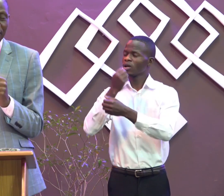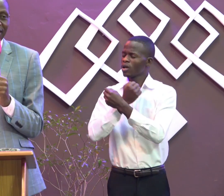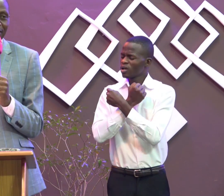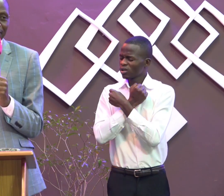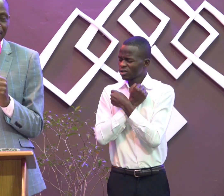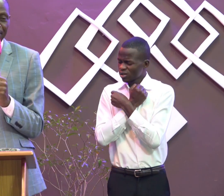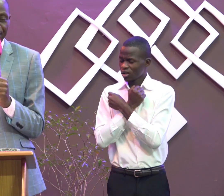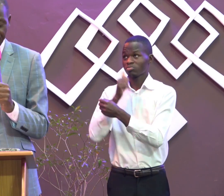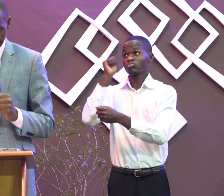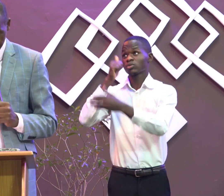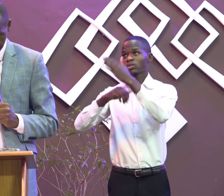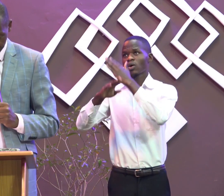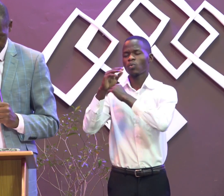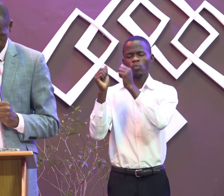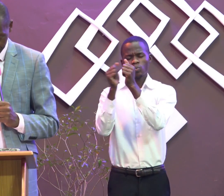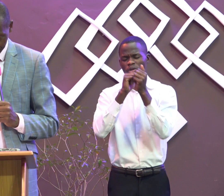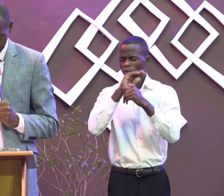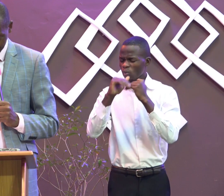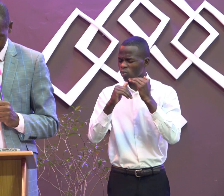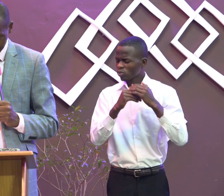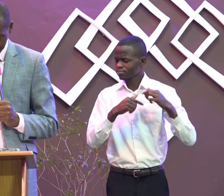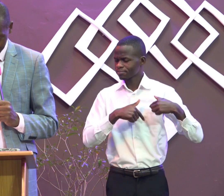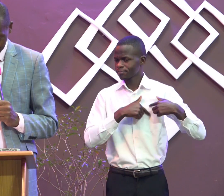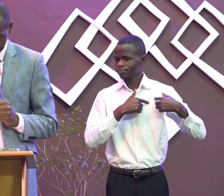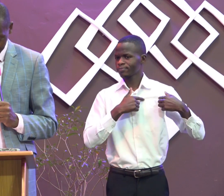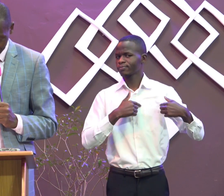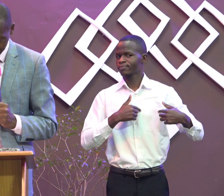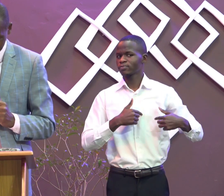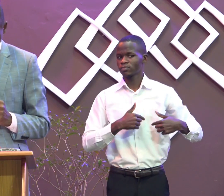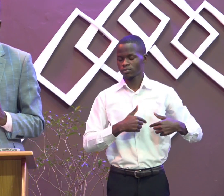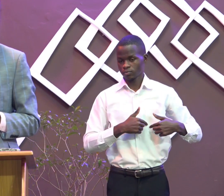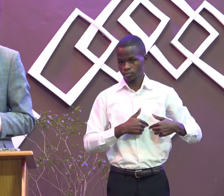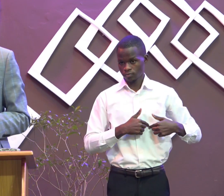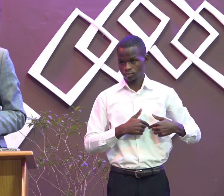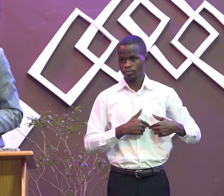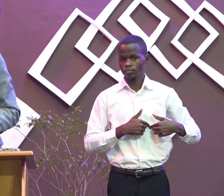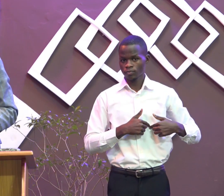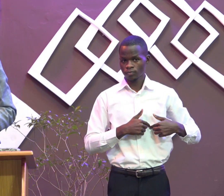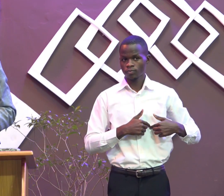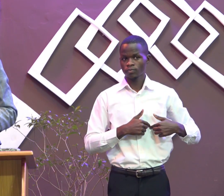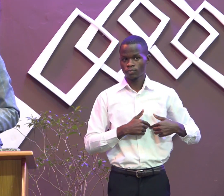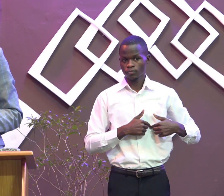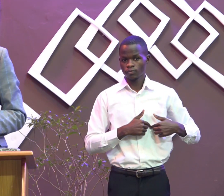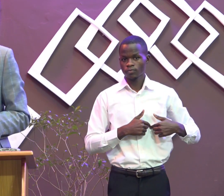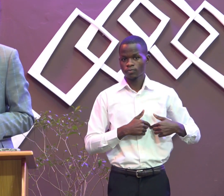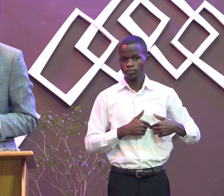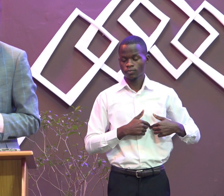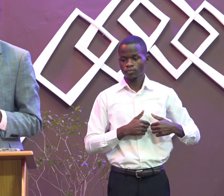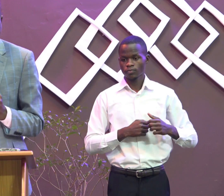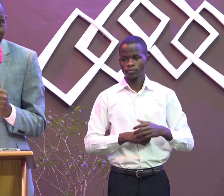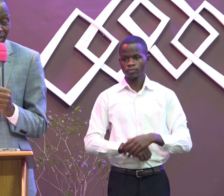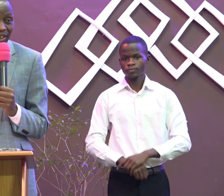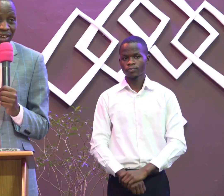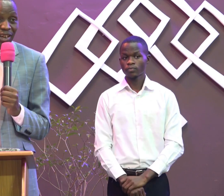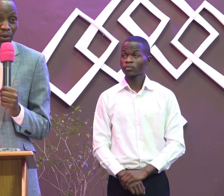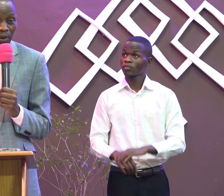gwe gwonna. The fact is our bishop the late now loved the Lord with all his